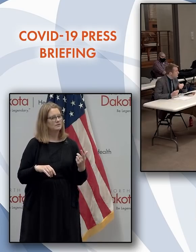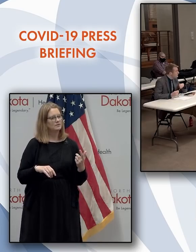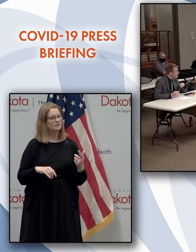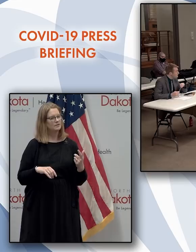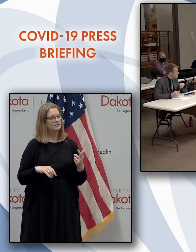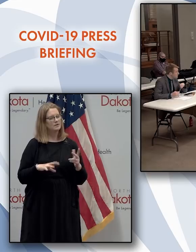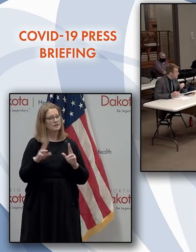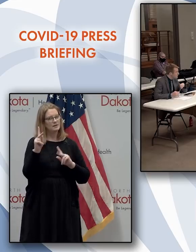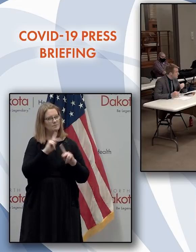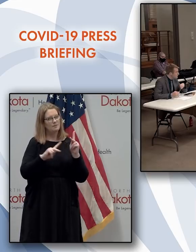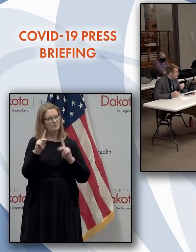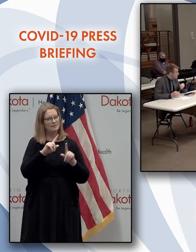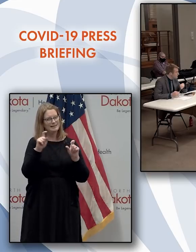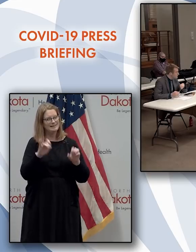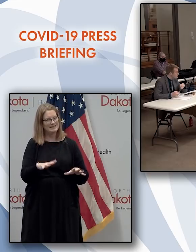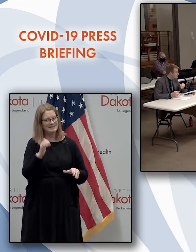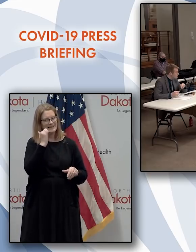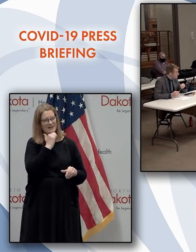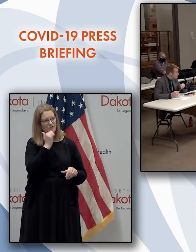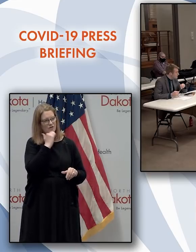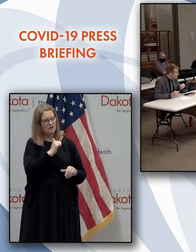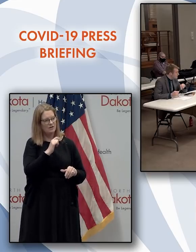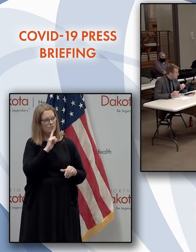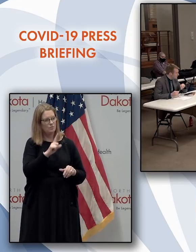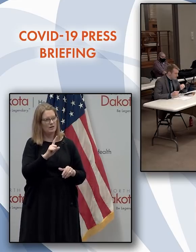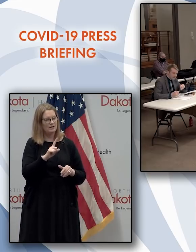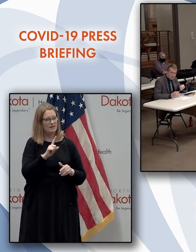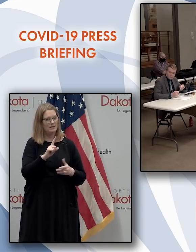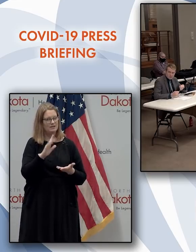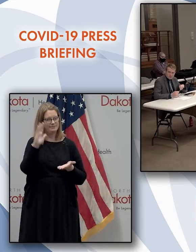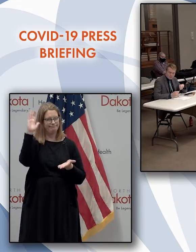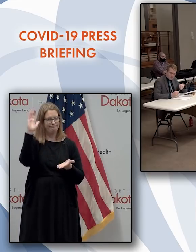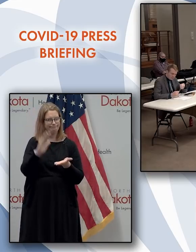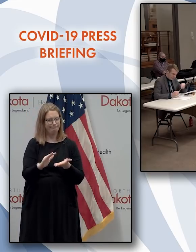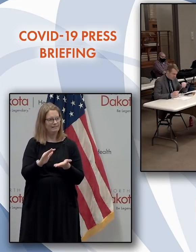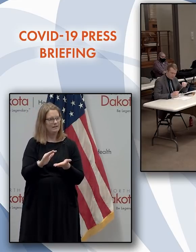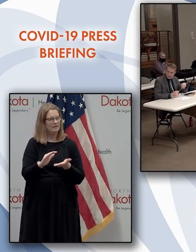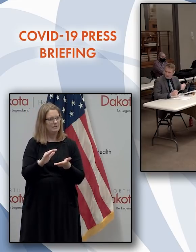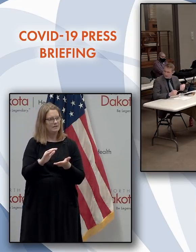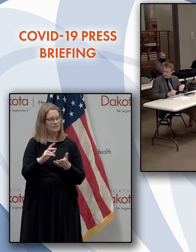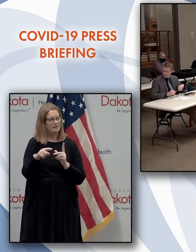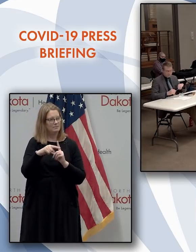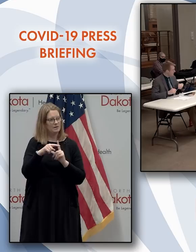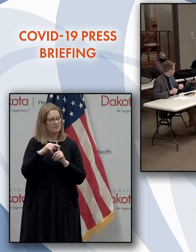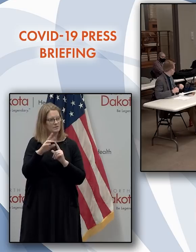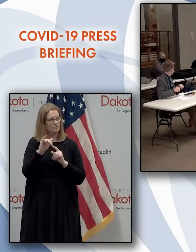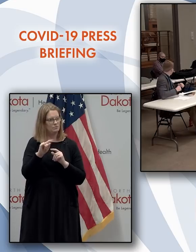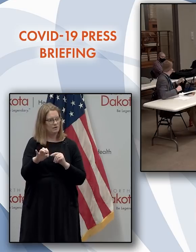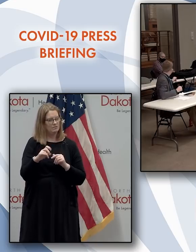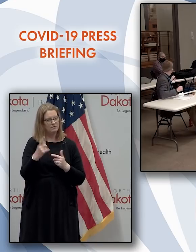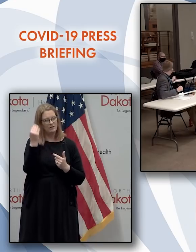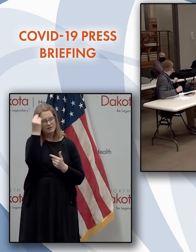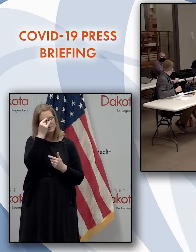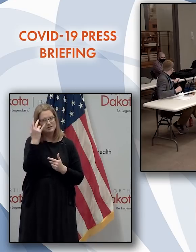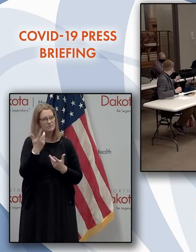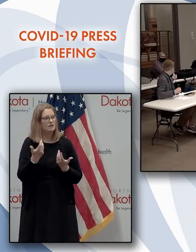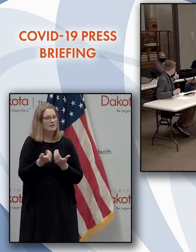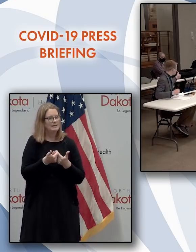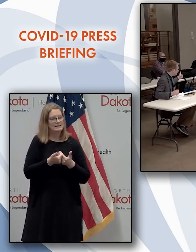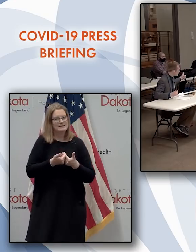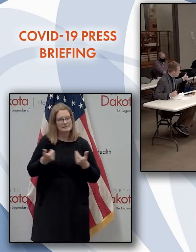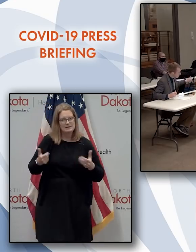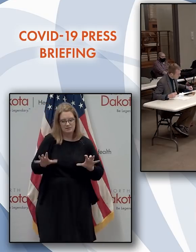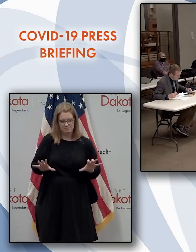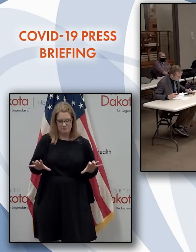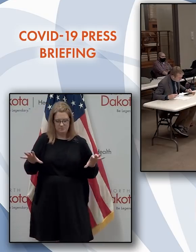being retested every day is deflating the positivity rate? And have you considered reporting a separate positivity rate for people who are being tested